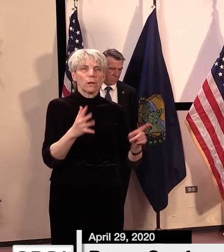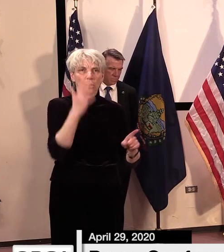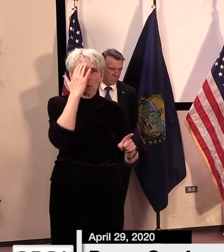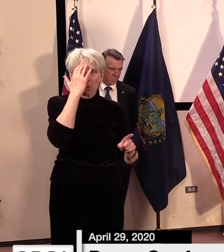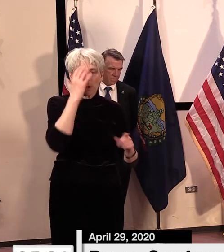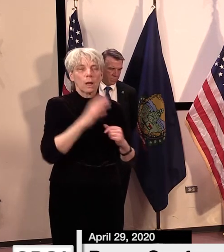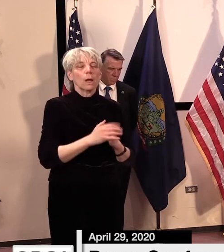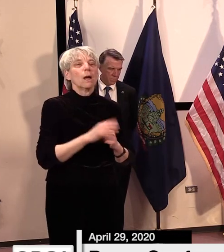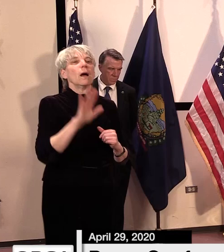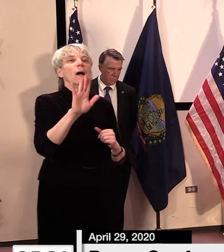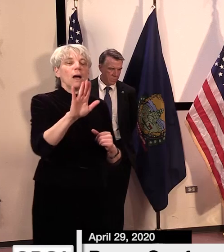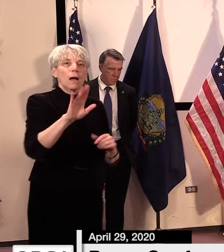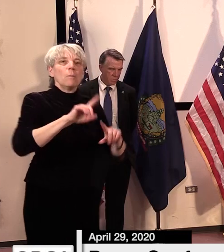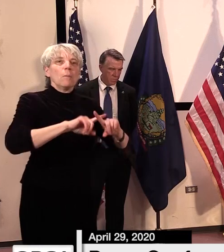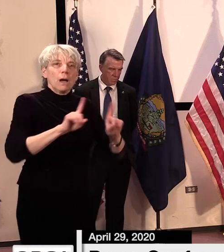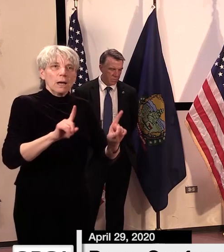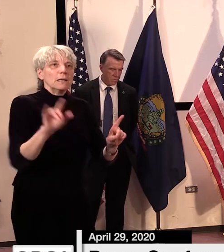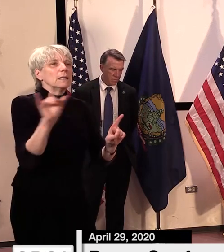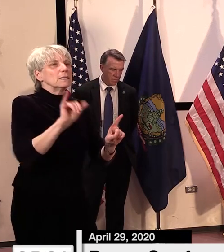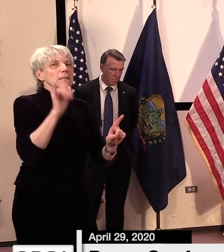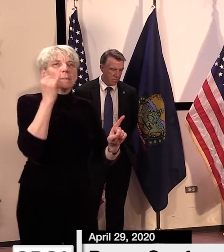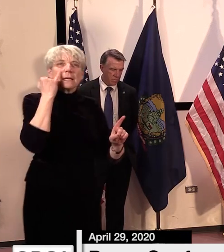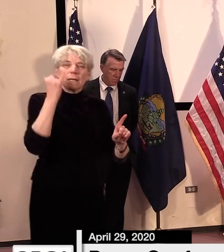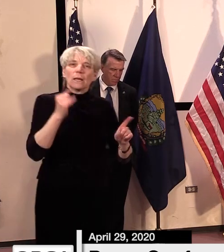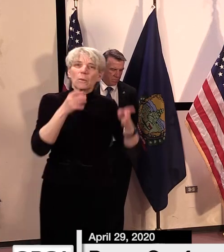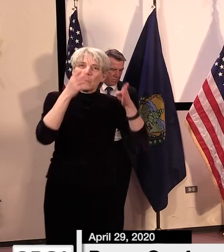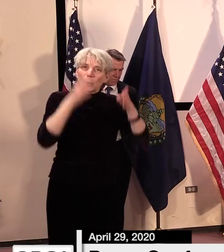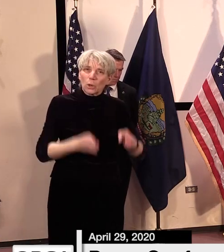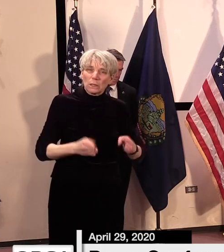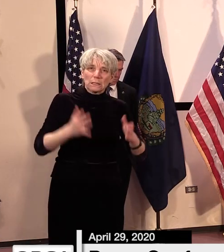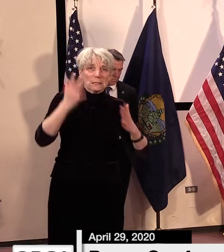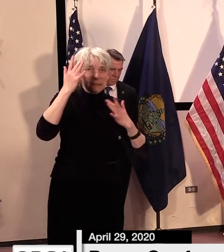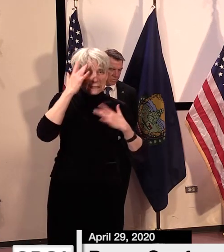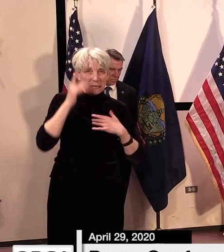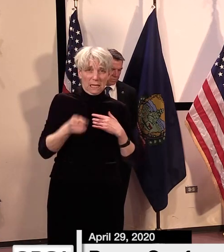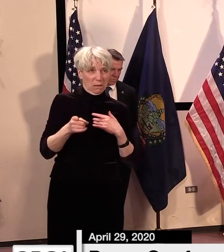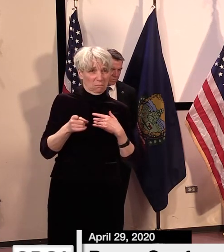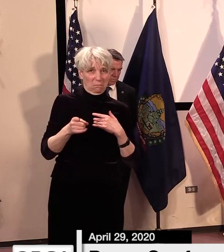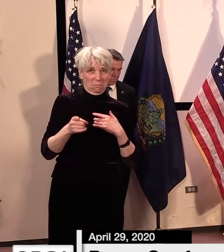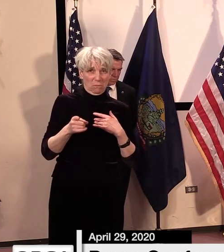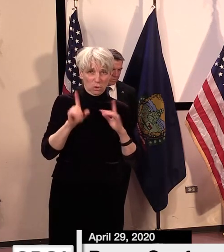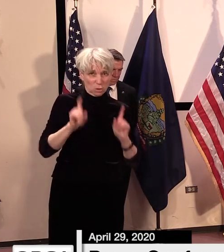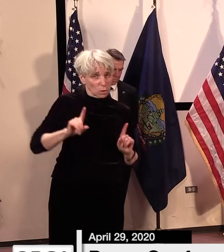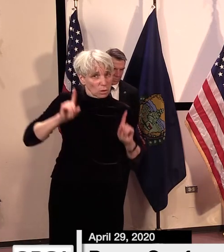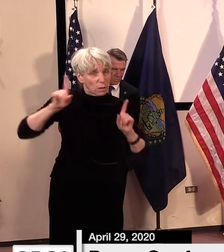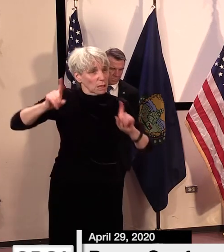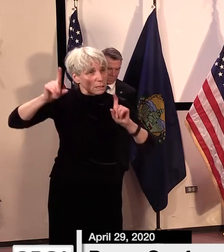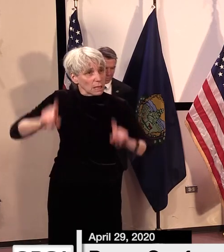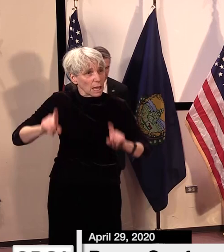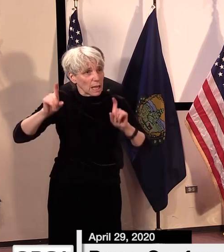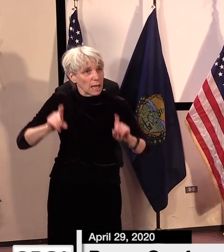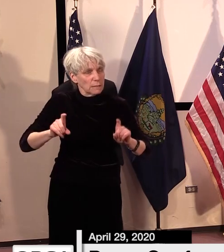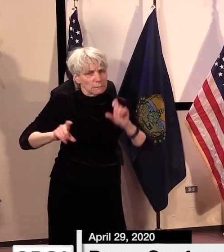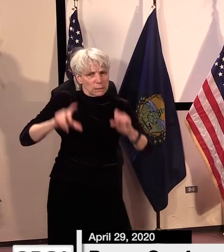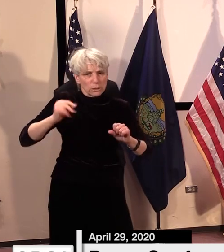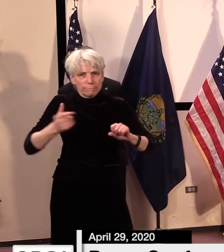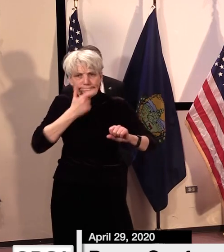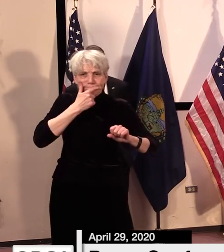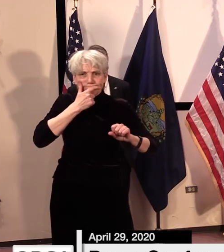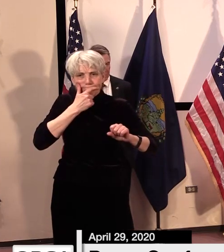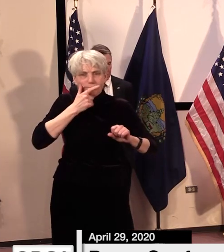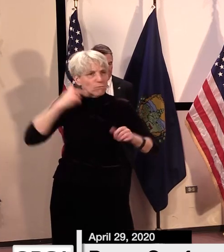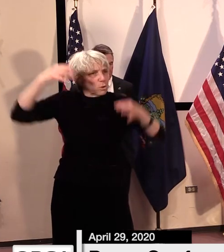just like a judgment is made about a person who has symptoms, should they get a test or not, a judgment is made by a healthcare